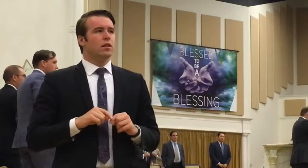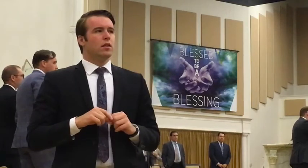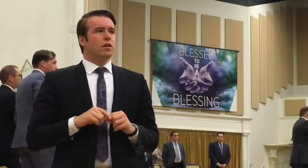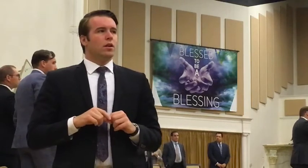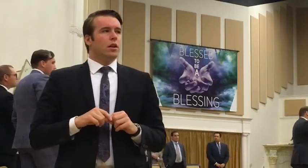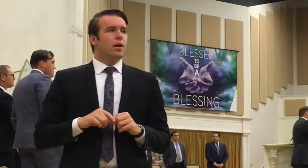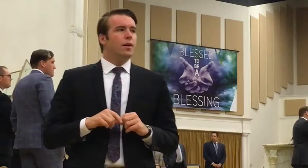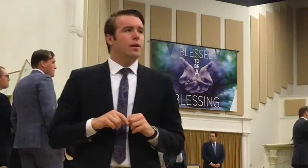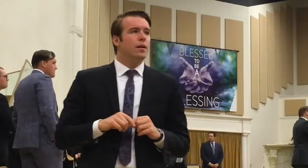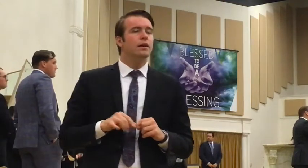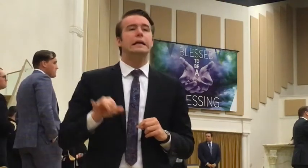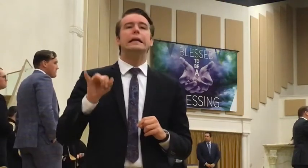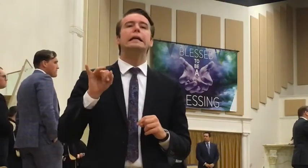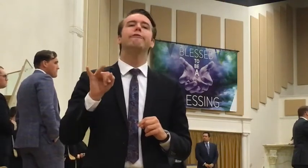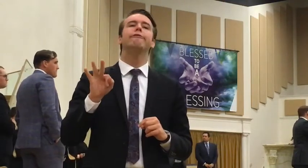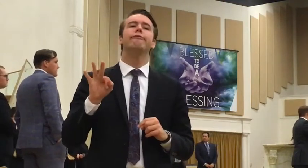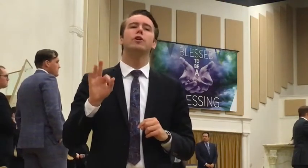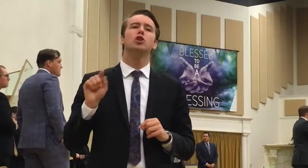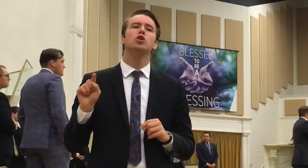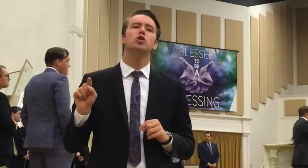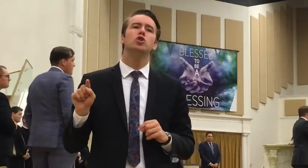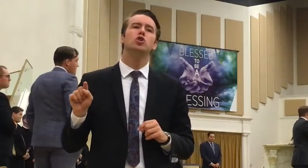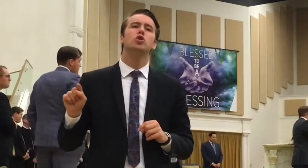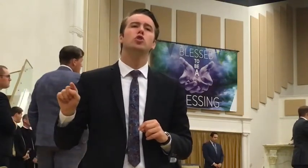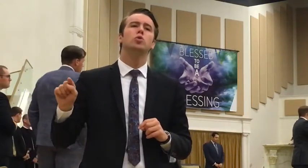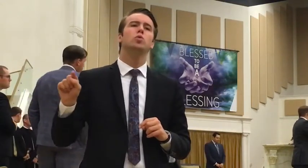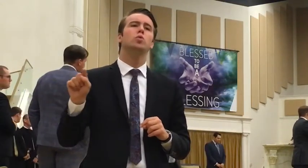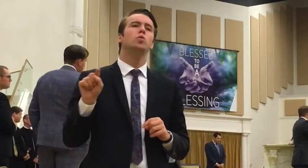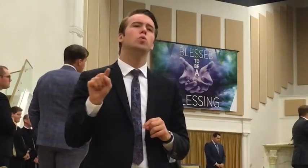if you were in,